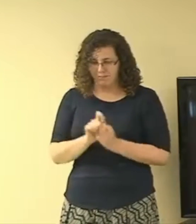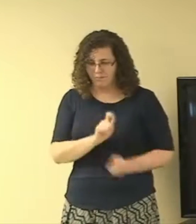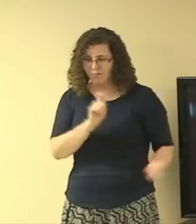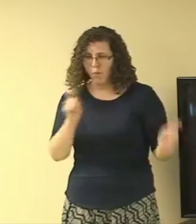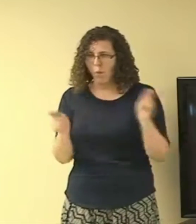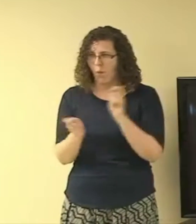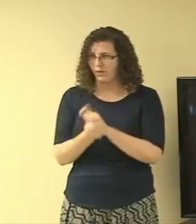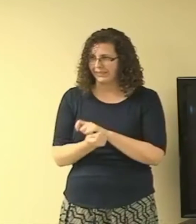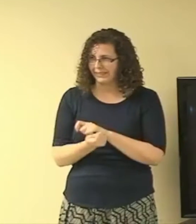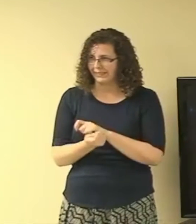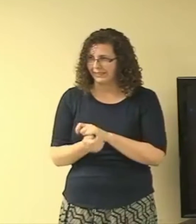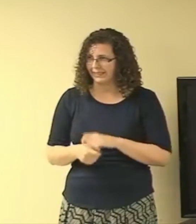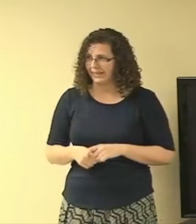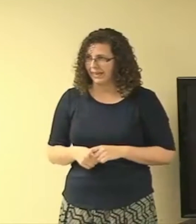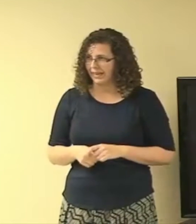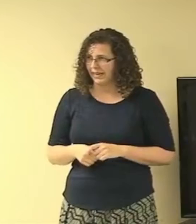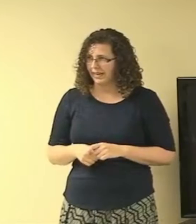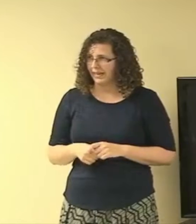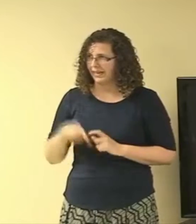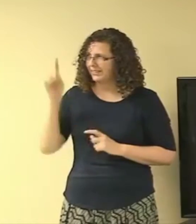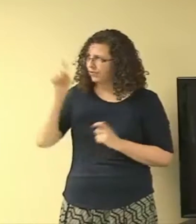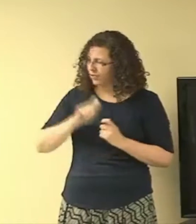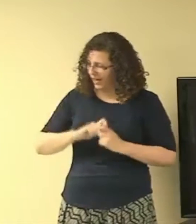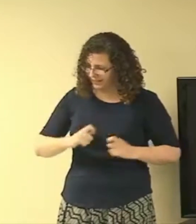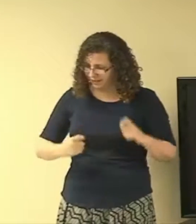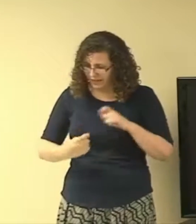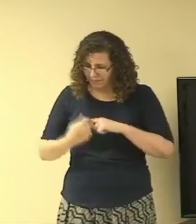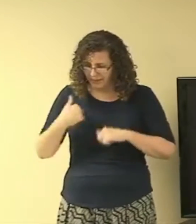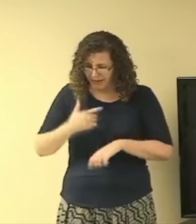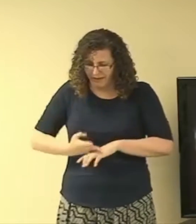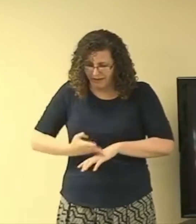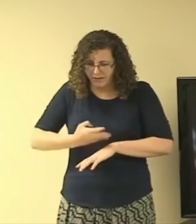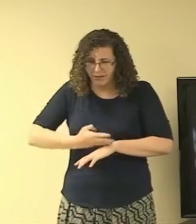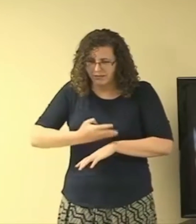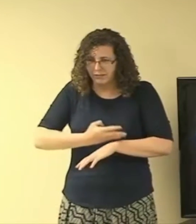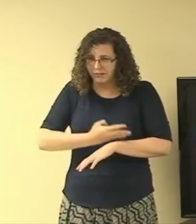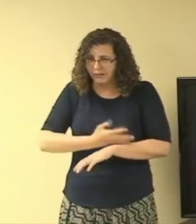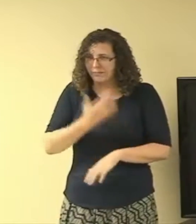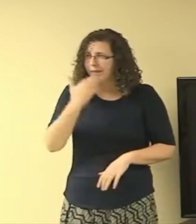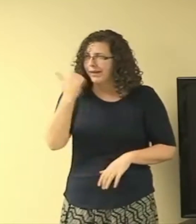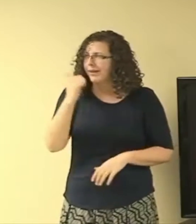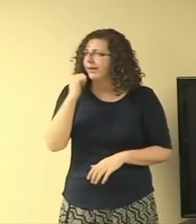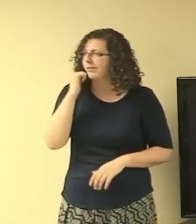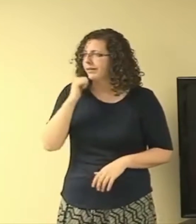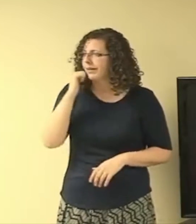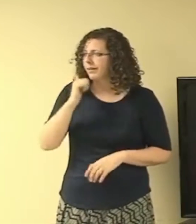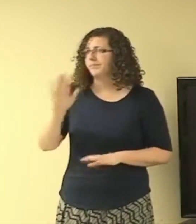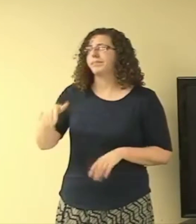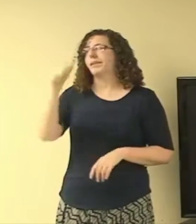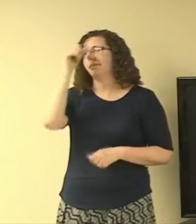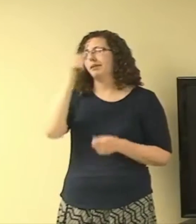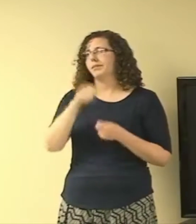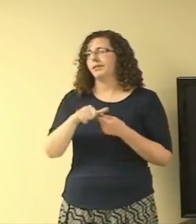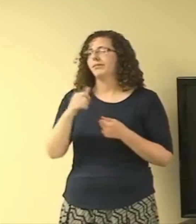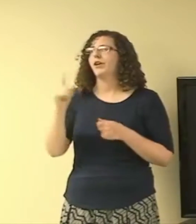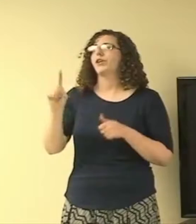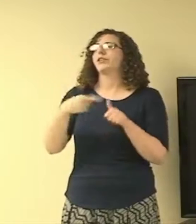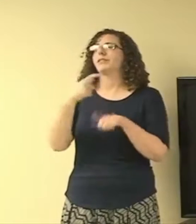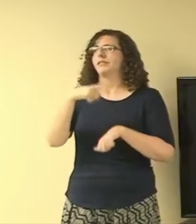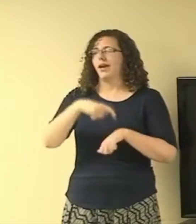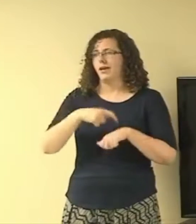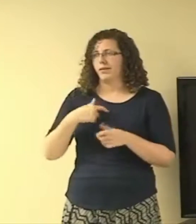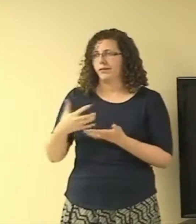and making me over a little better every day. I remember the first time I made $10,000 and I